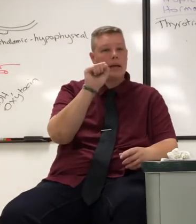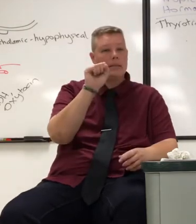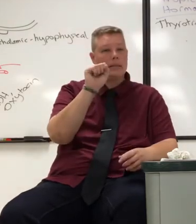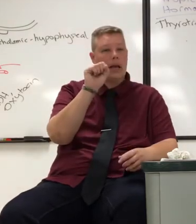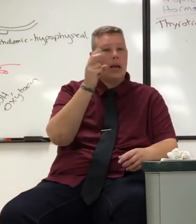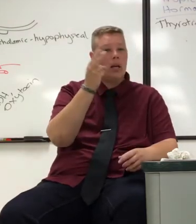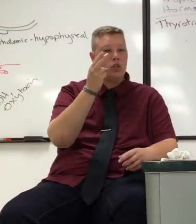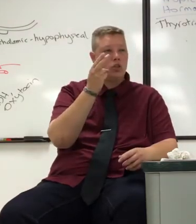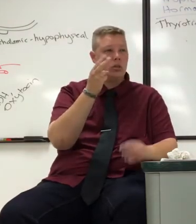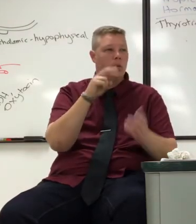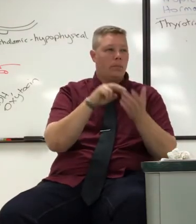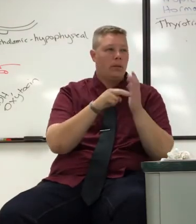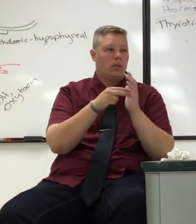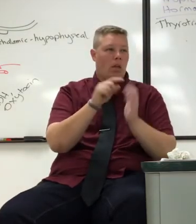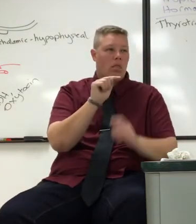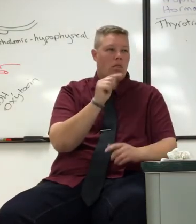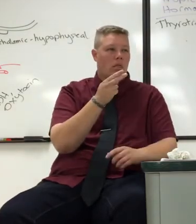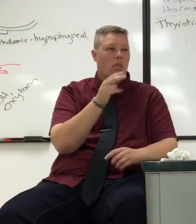thyroid